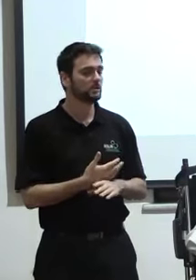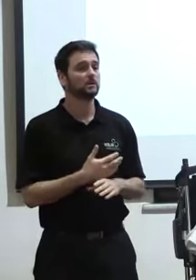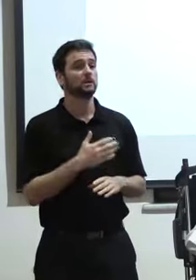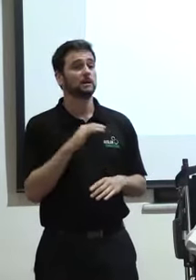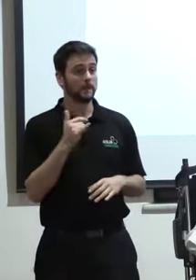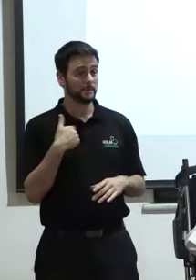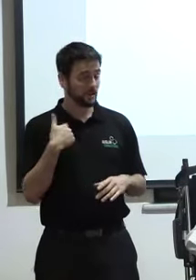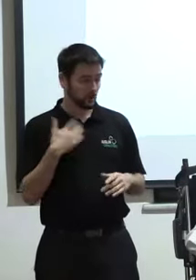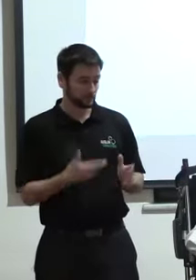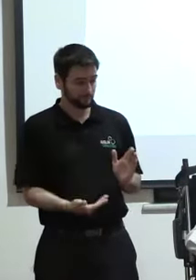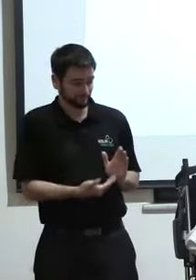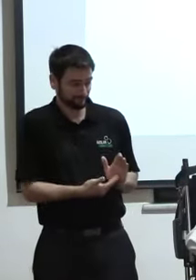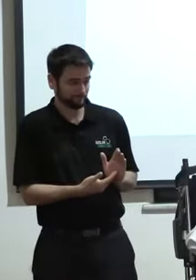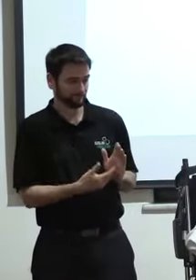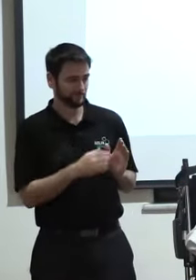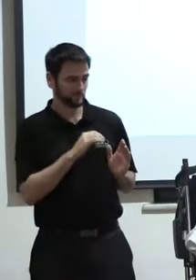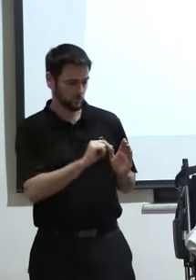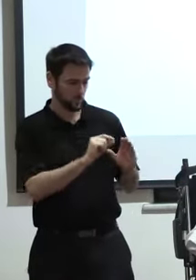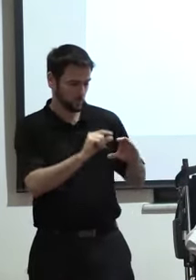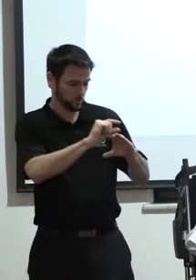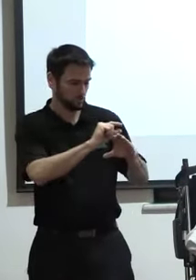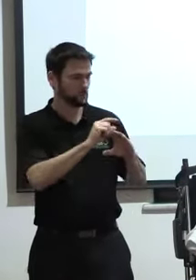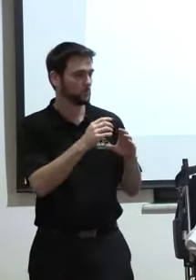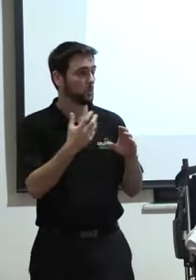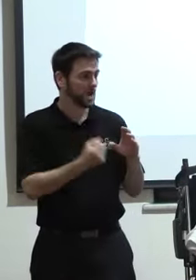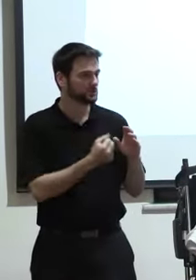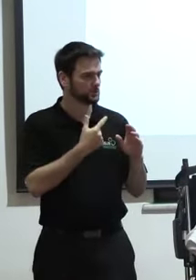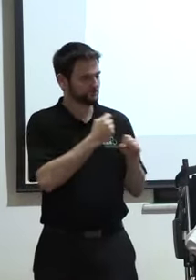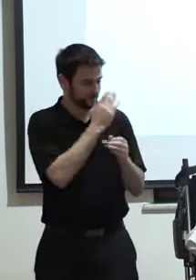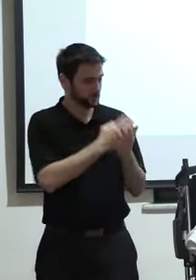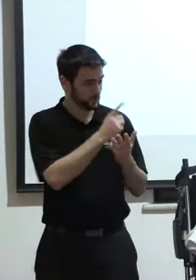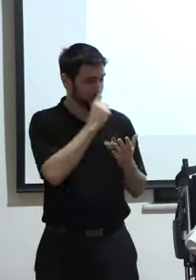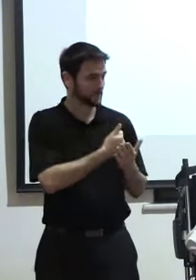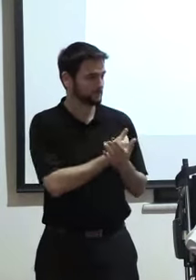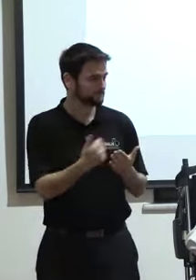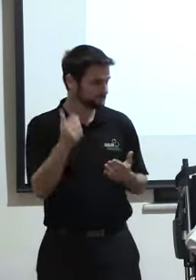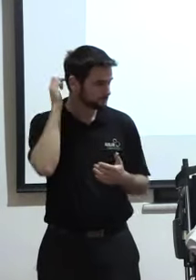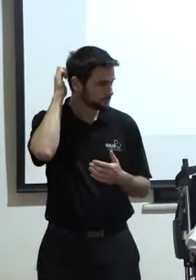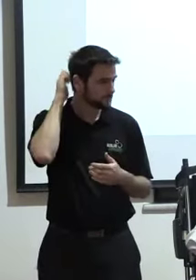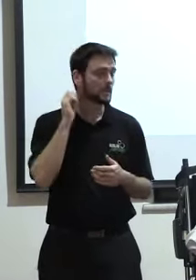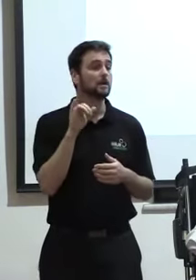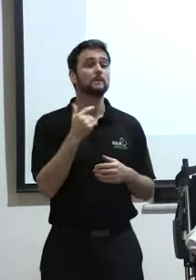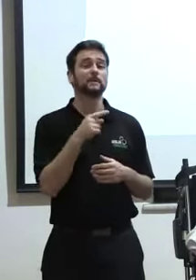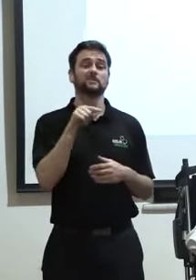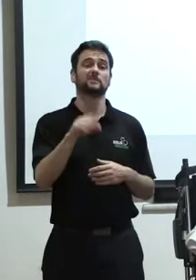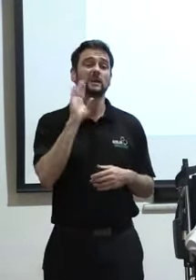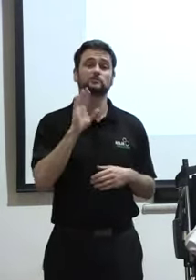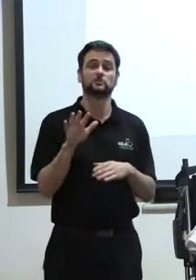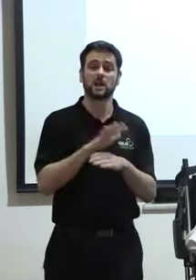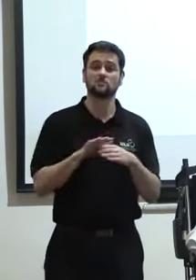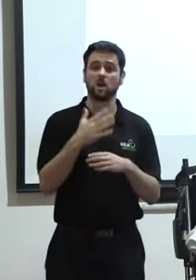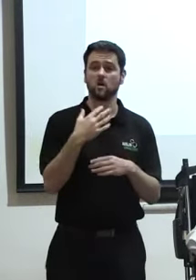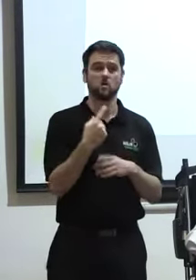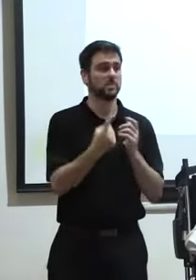the, communication policy of the personal care agency in the area. I know when I